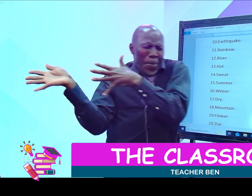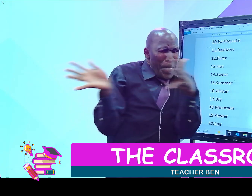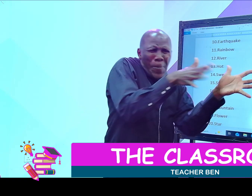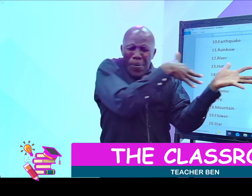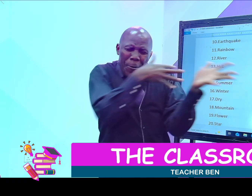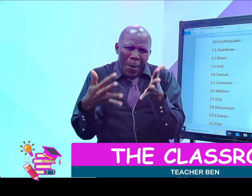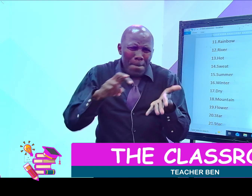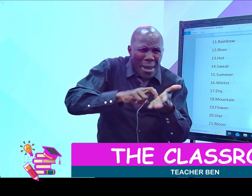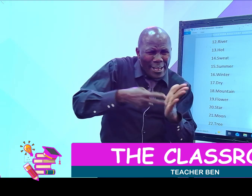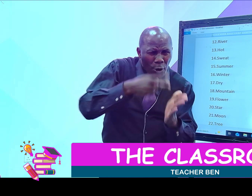winter.